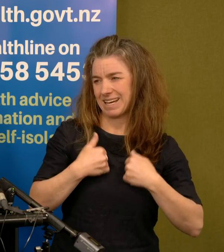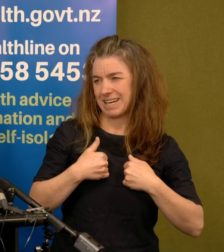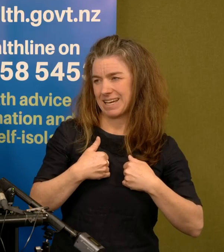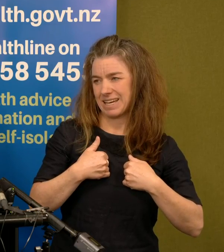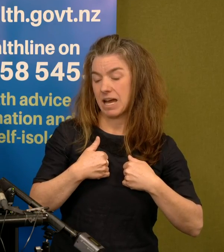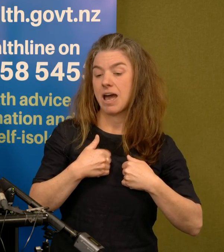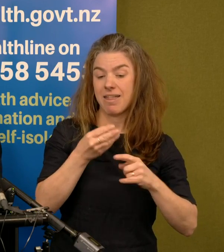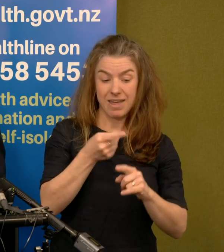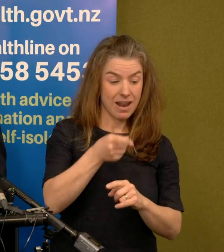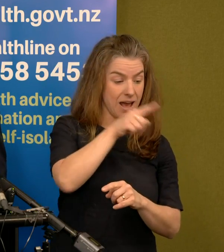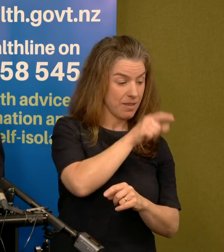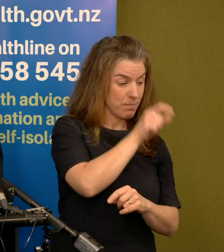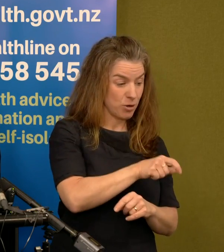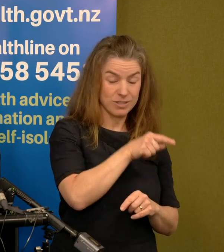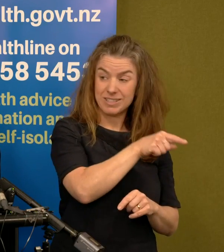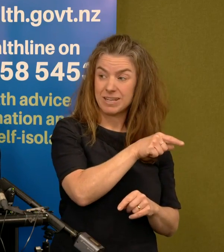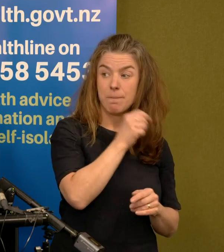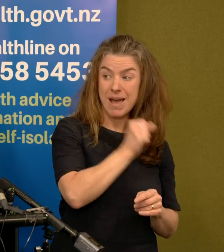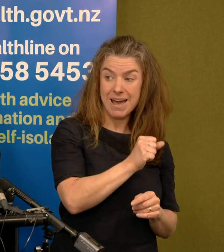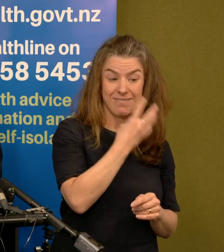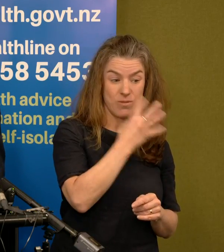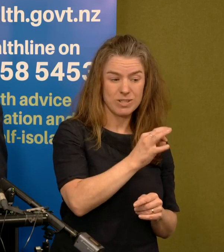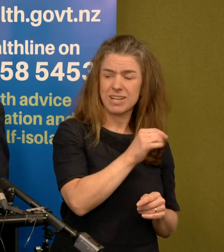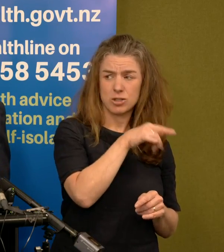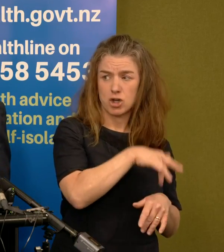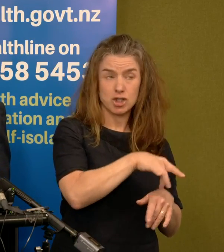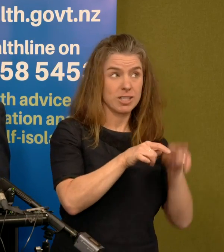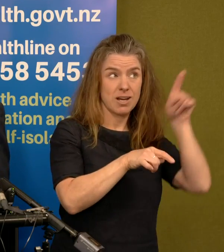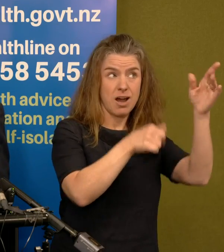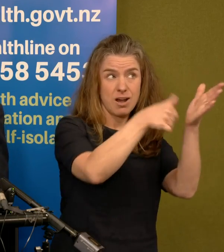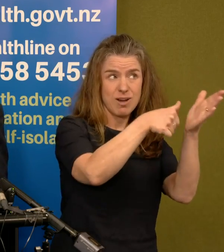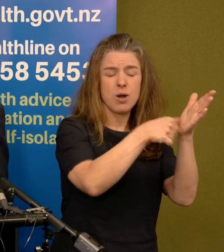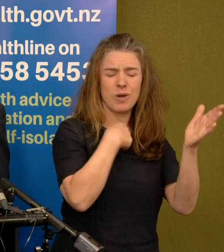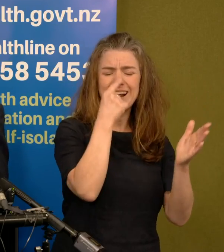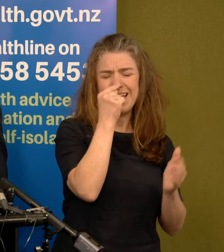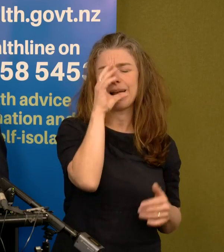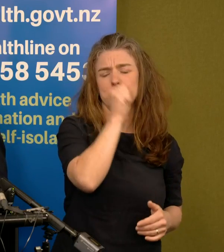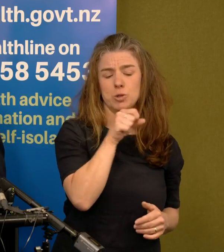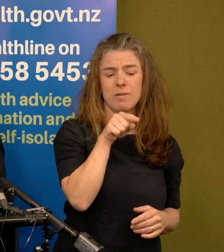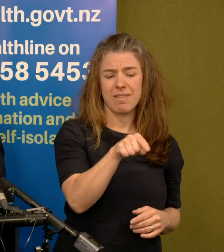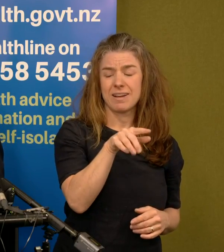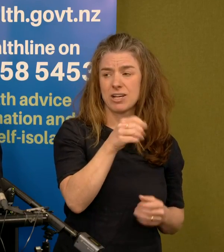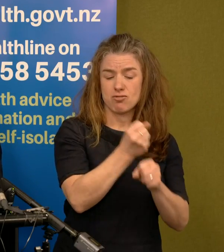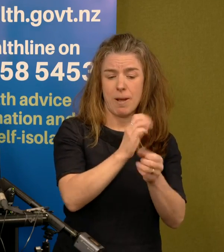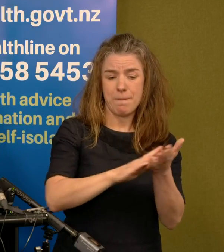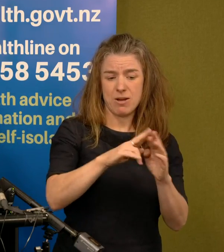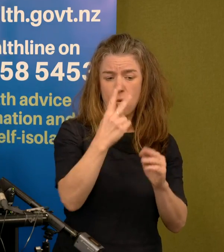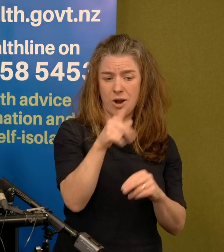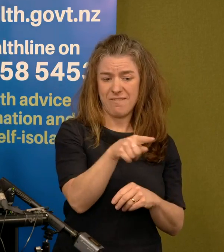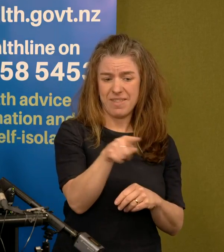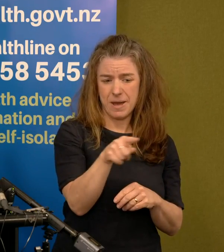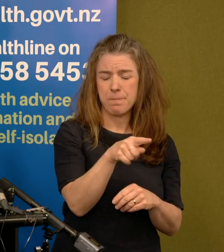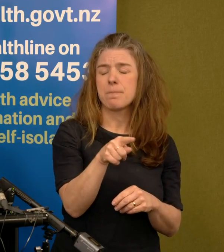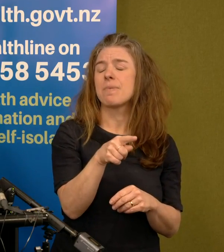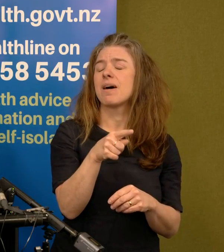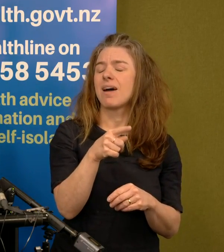another family member who has not travelled to Iran now has confirmed coronavirus. So you're presuming that this person has recovered?